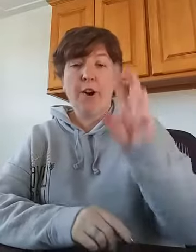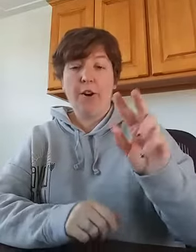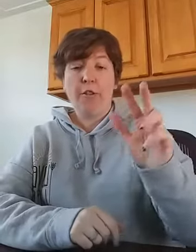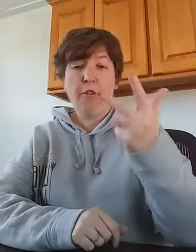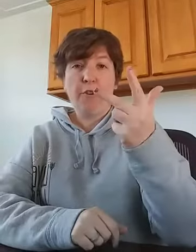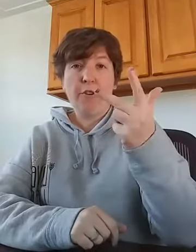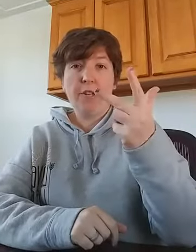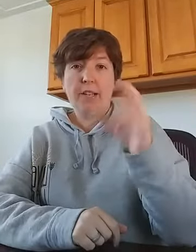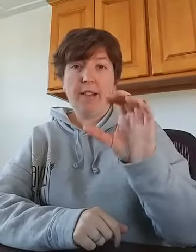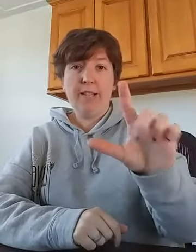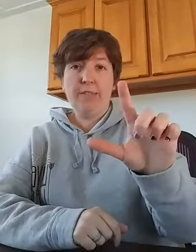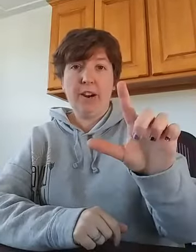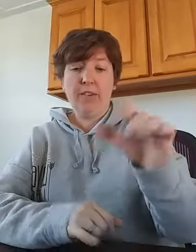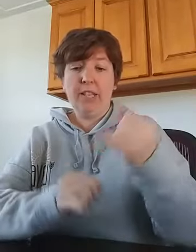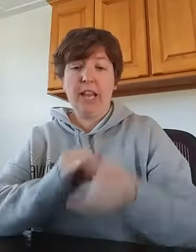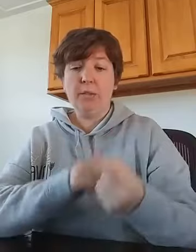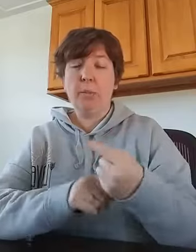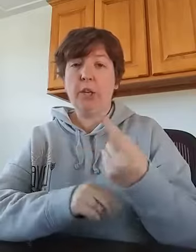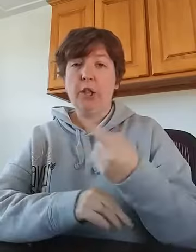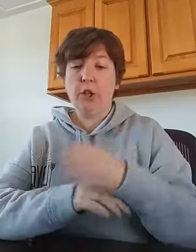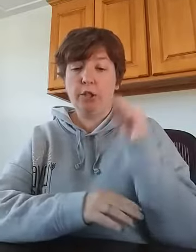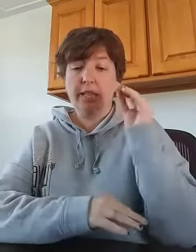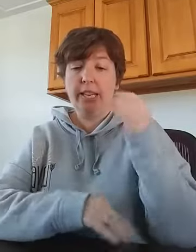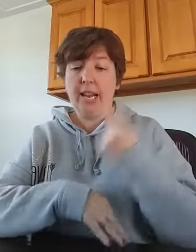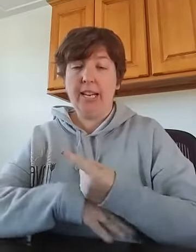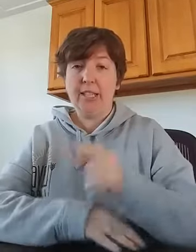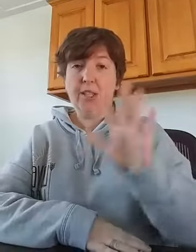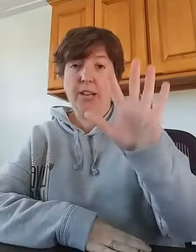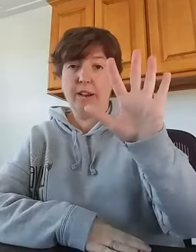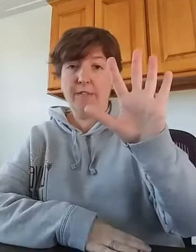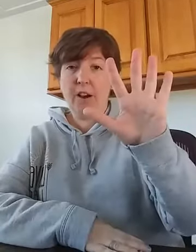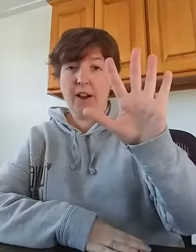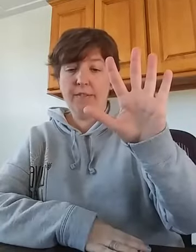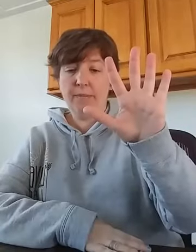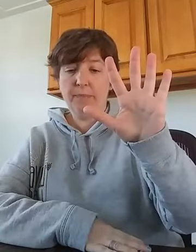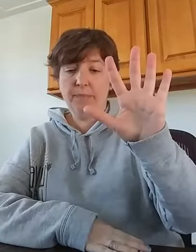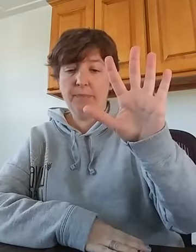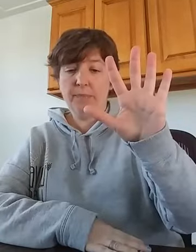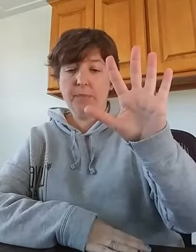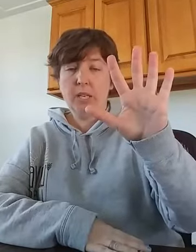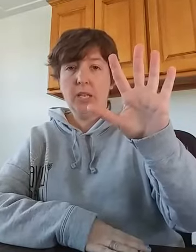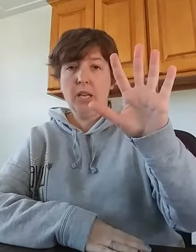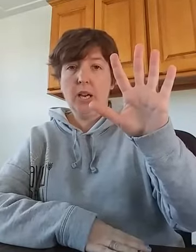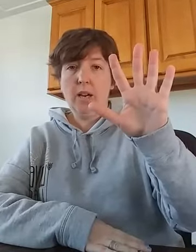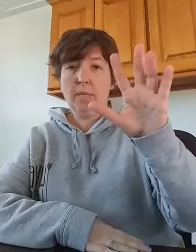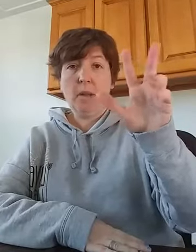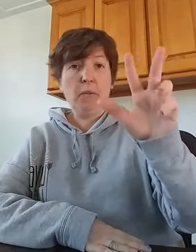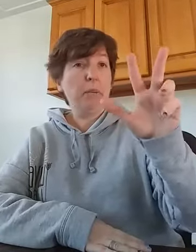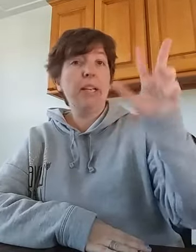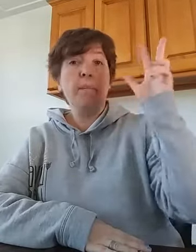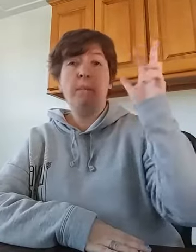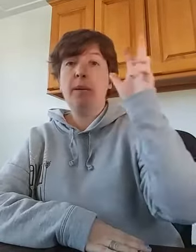Our third classifier and the last one we're going to learn today is a 5. And 3 could be people